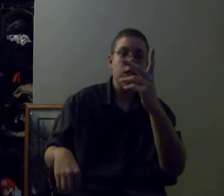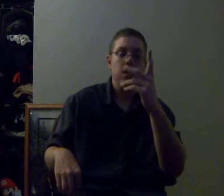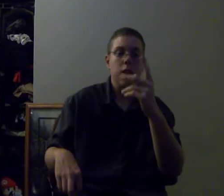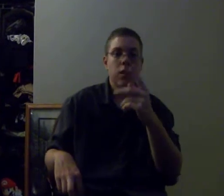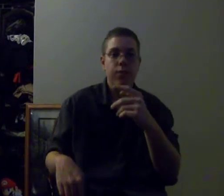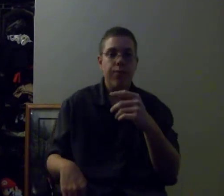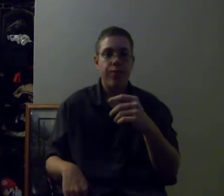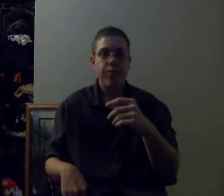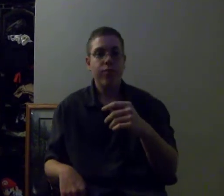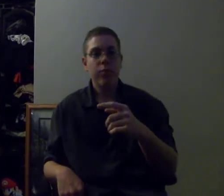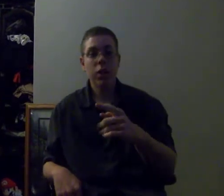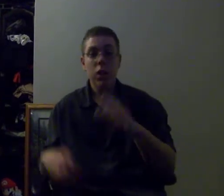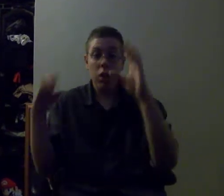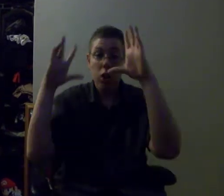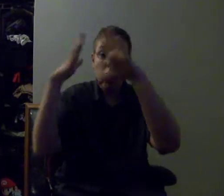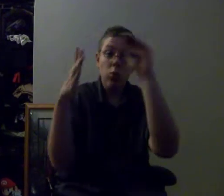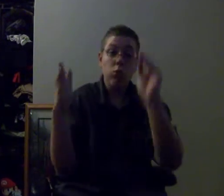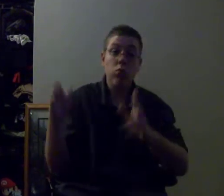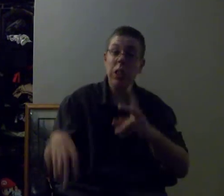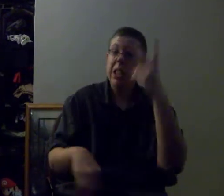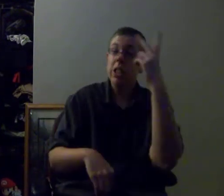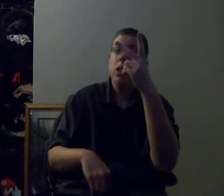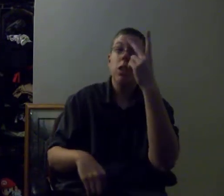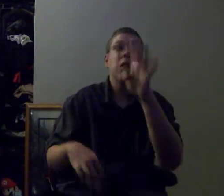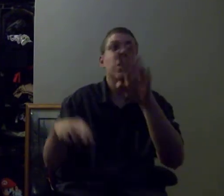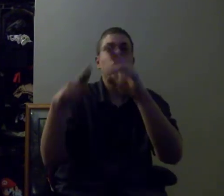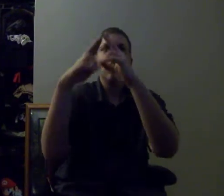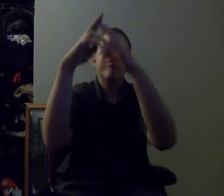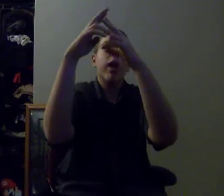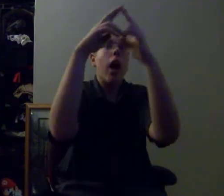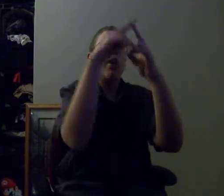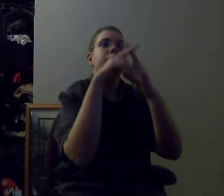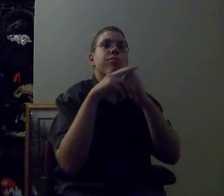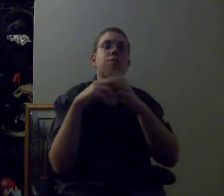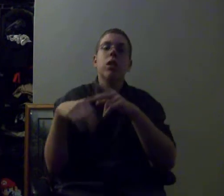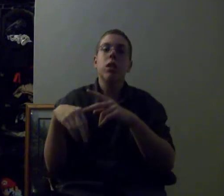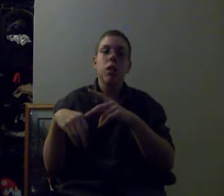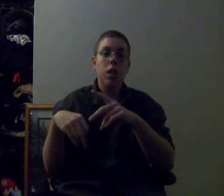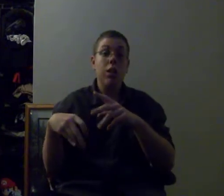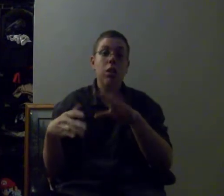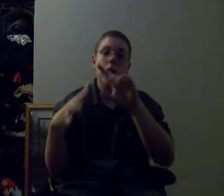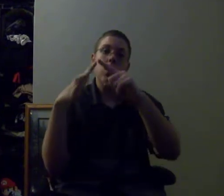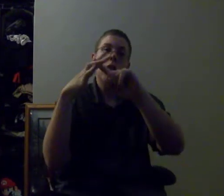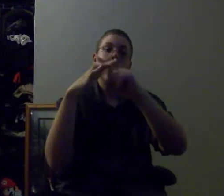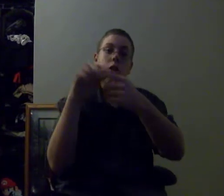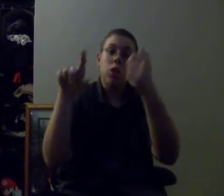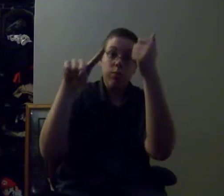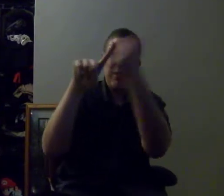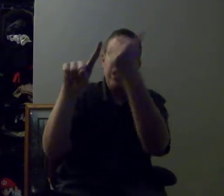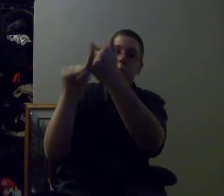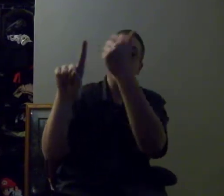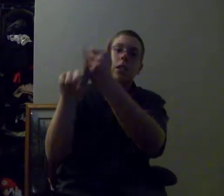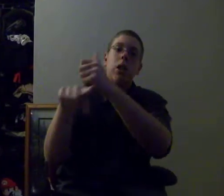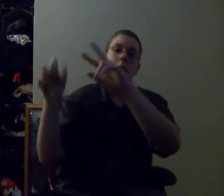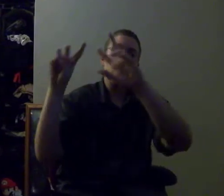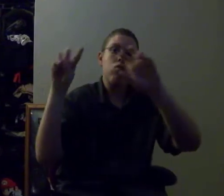start their own research project. And you can really arrange this however you'd like. I usually have students practice the skills that I'm working